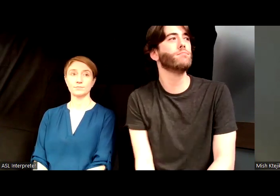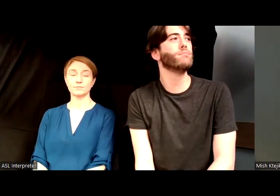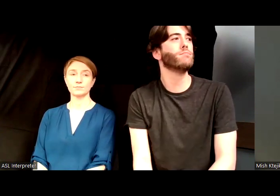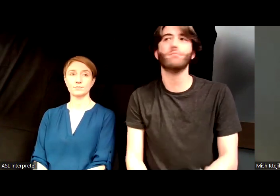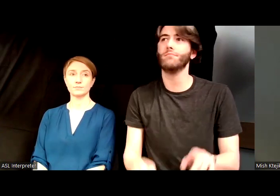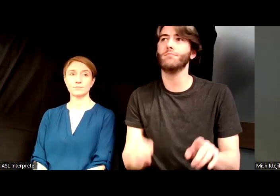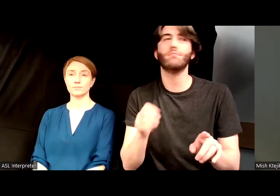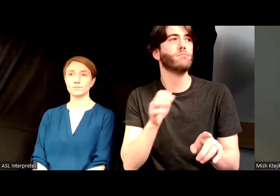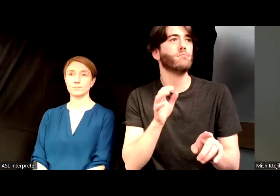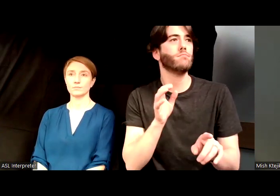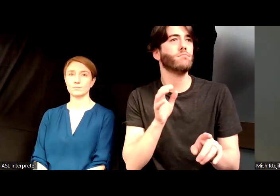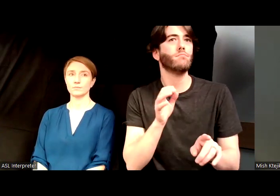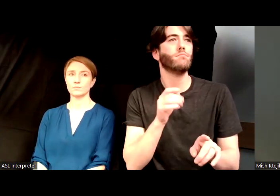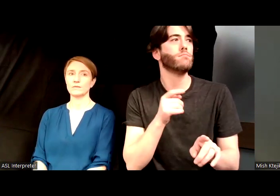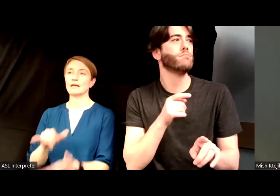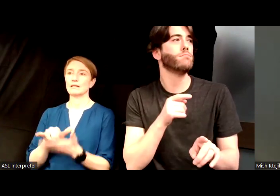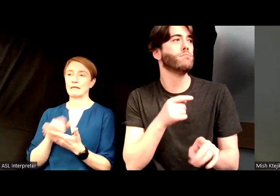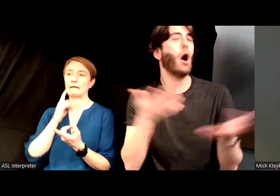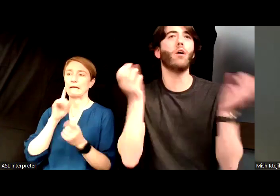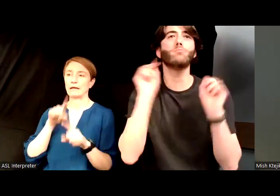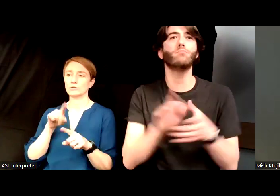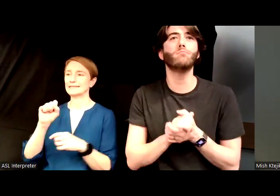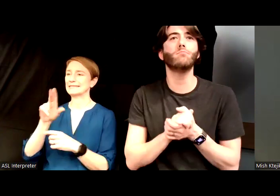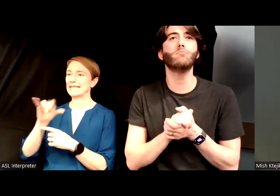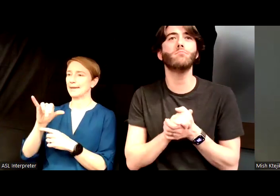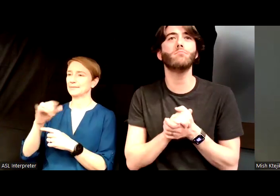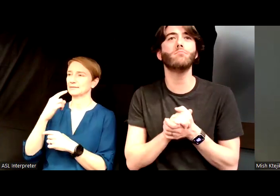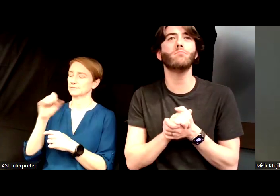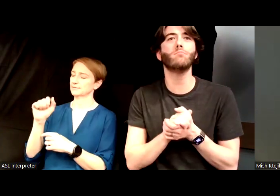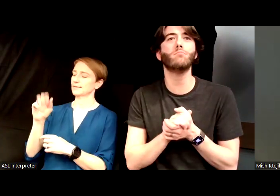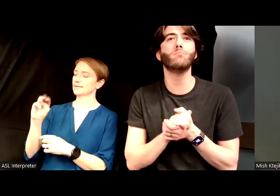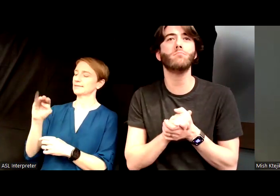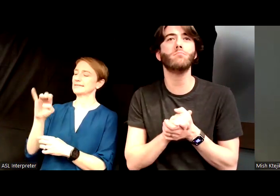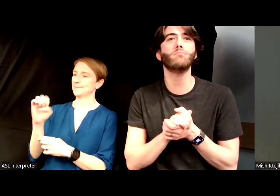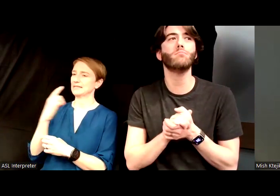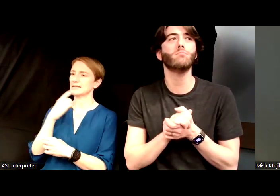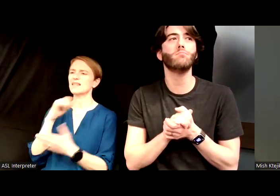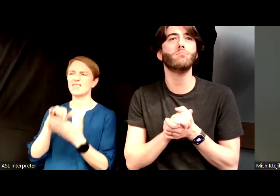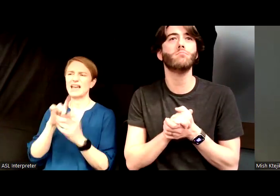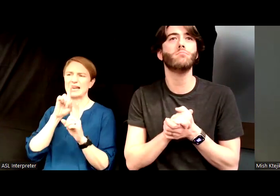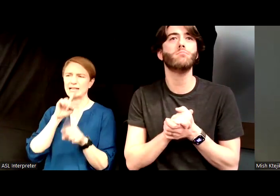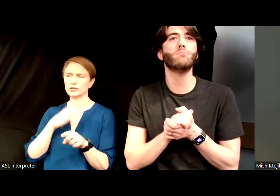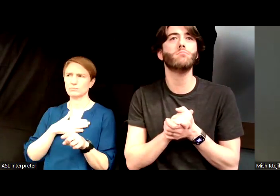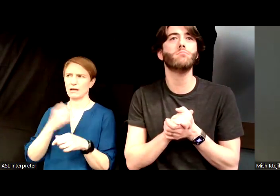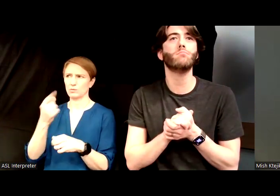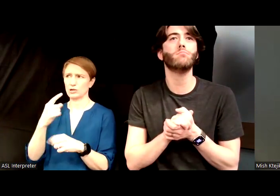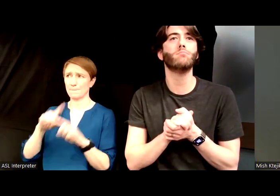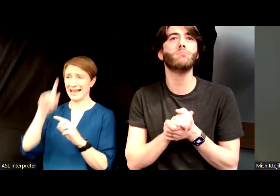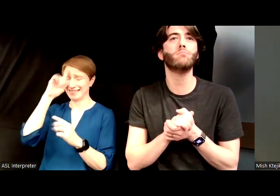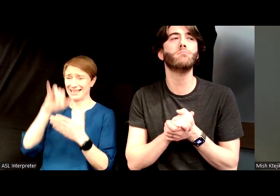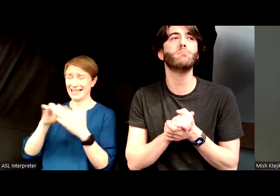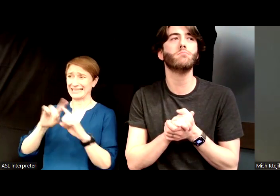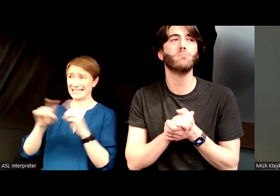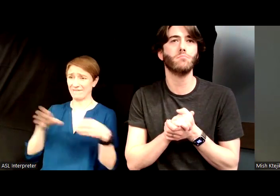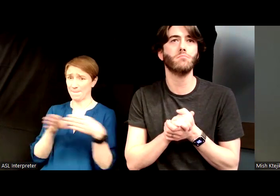Sam, That answers my question. is Jack okay? I think it would be a different pathway. We could do that now,